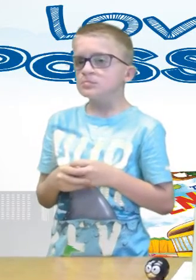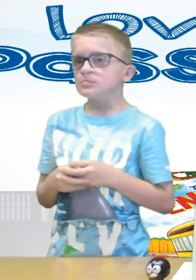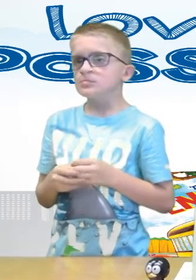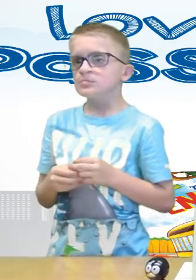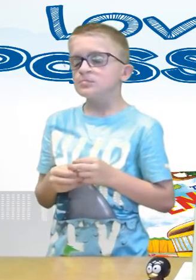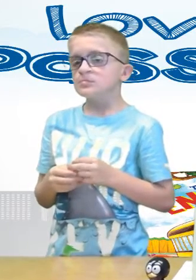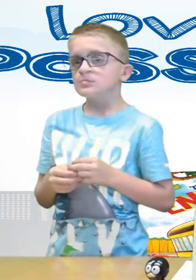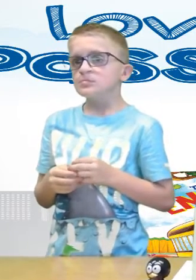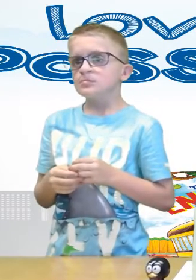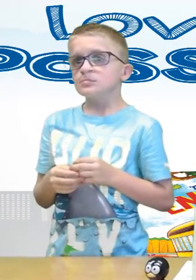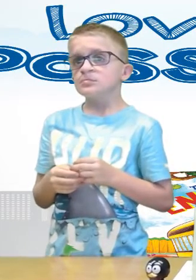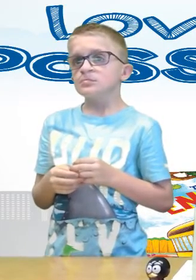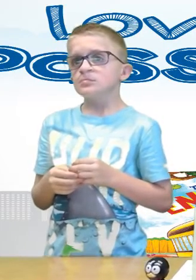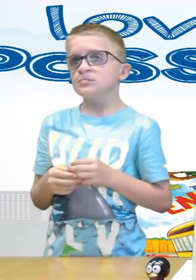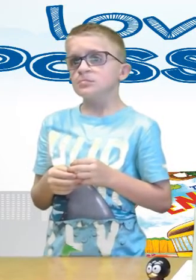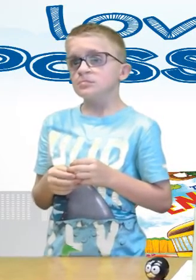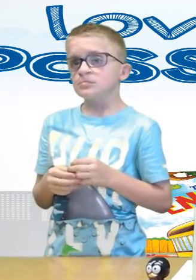Submit original work in